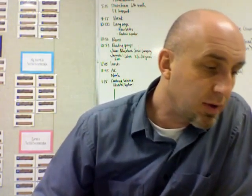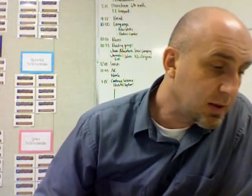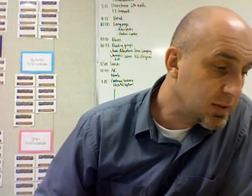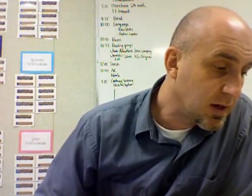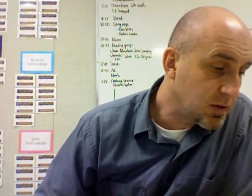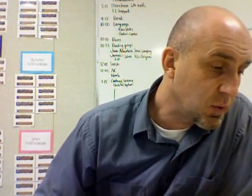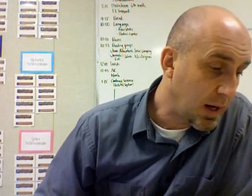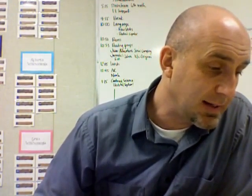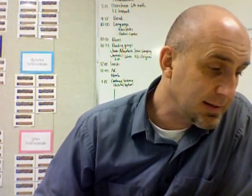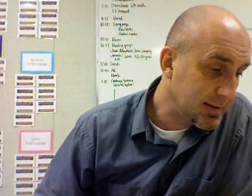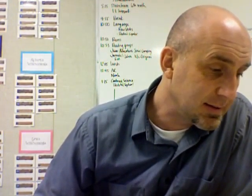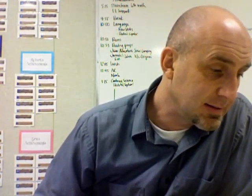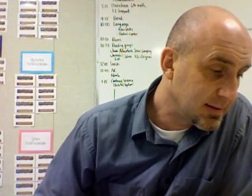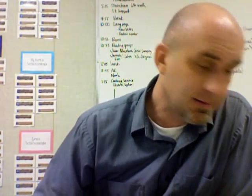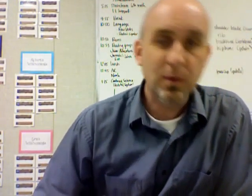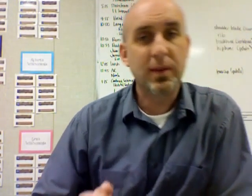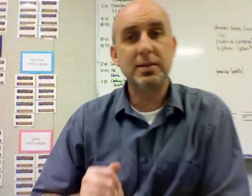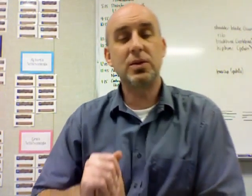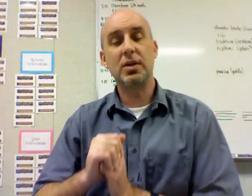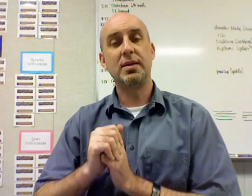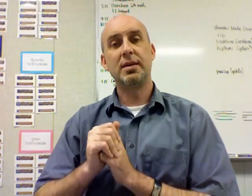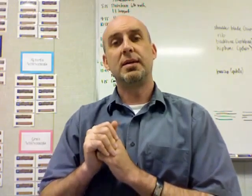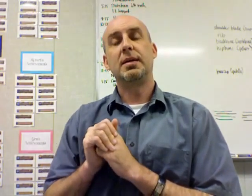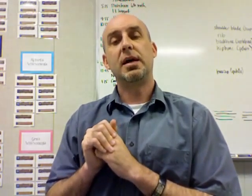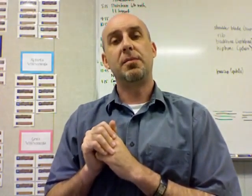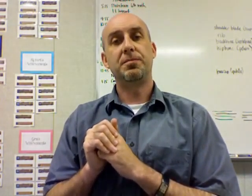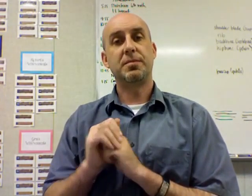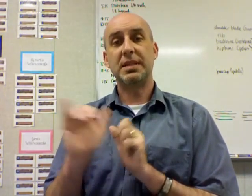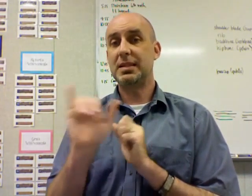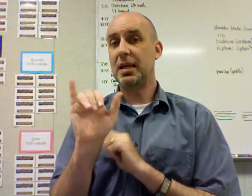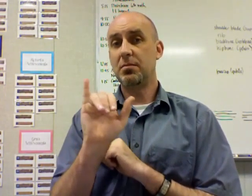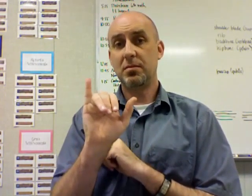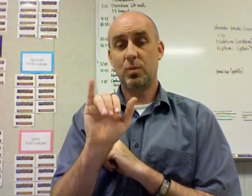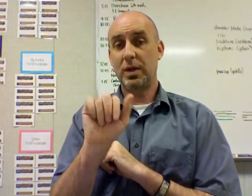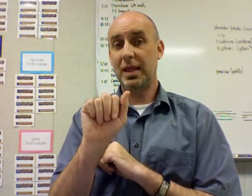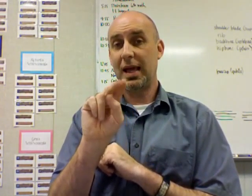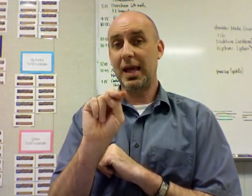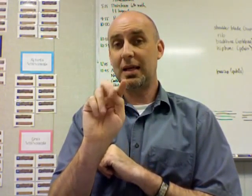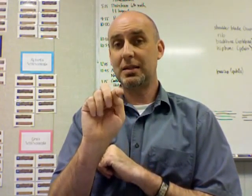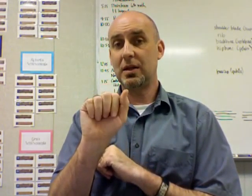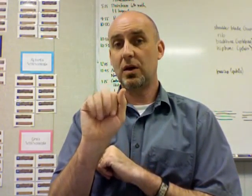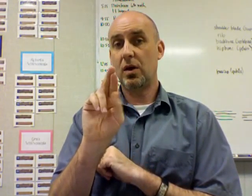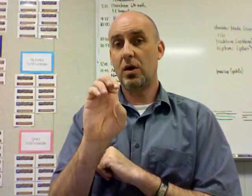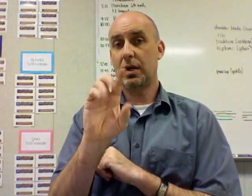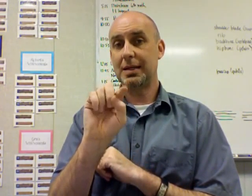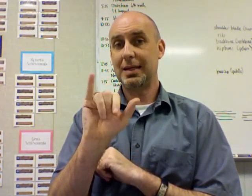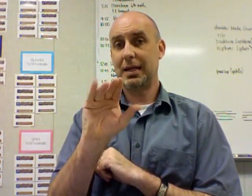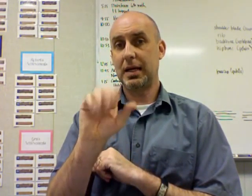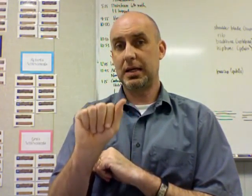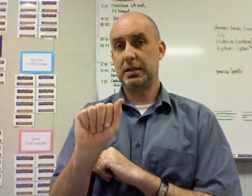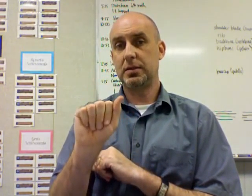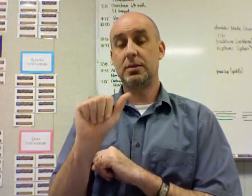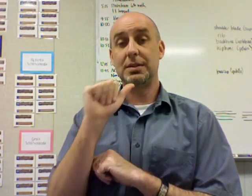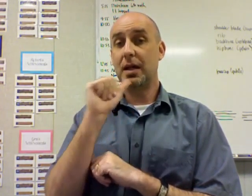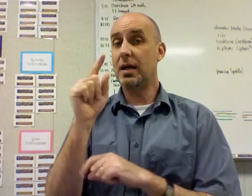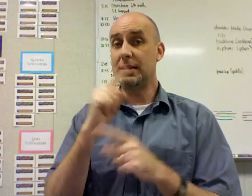Bread was on twice, so that's good. The same with Antarctica. There is not a